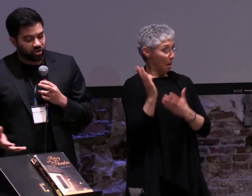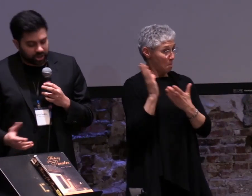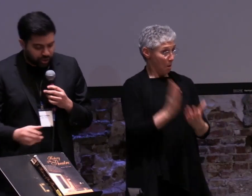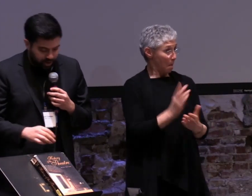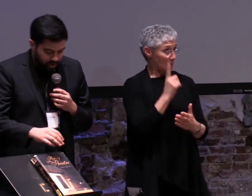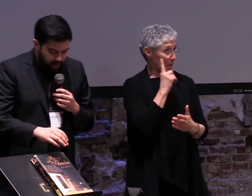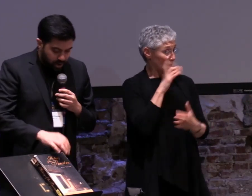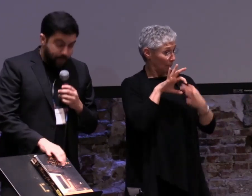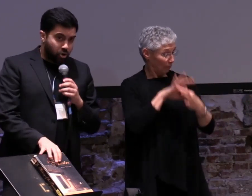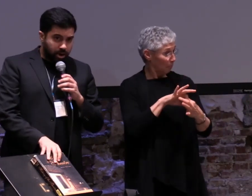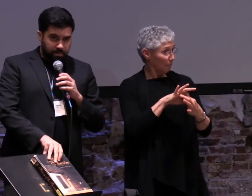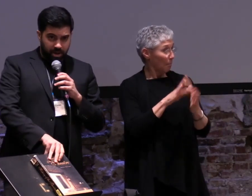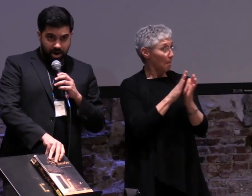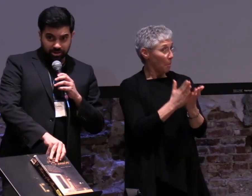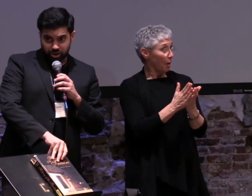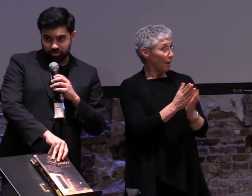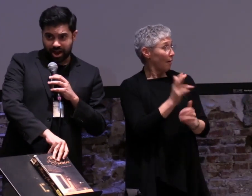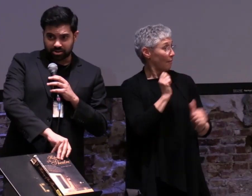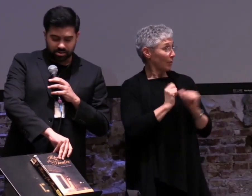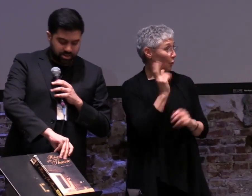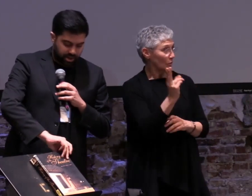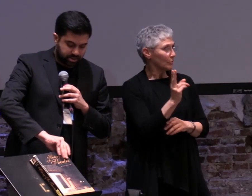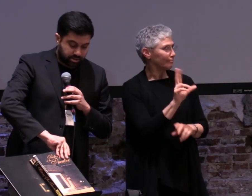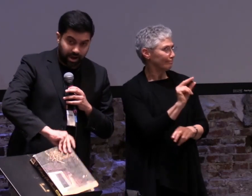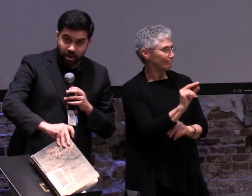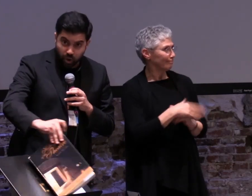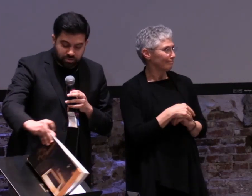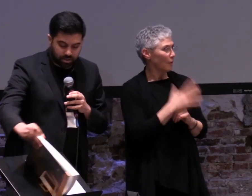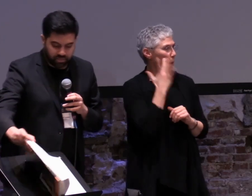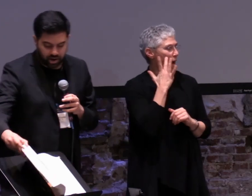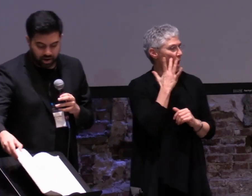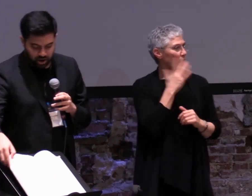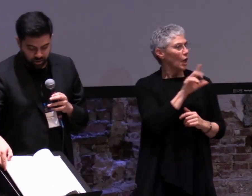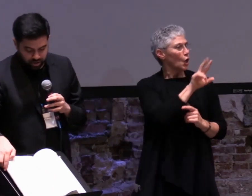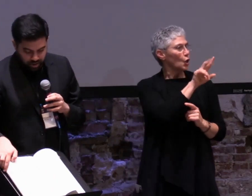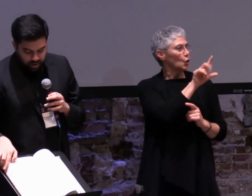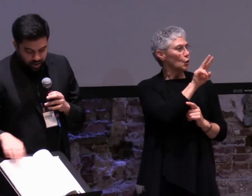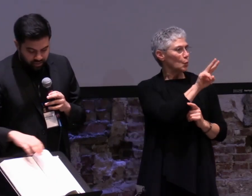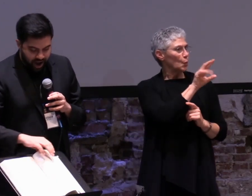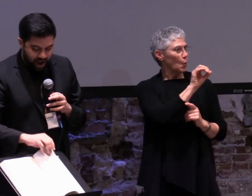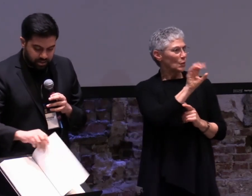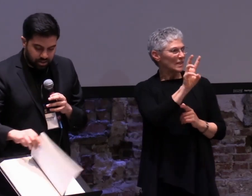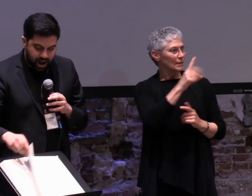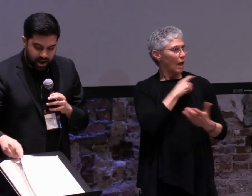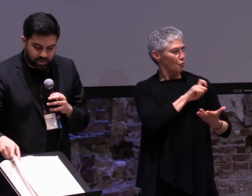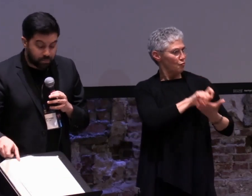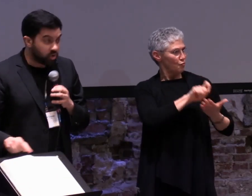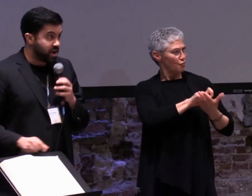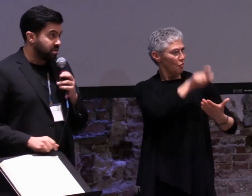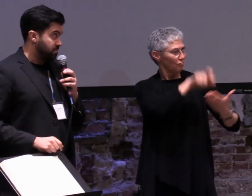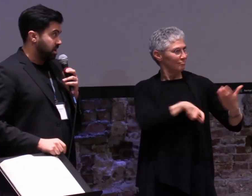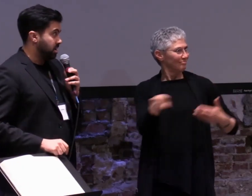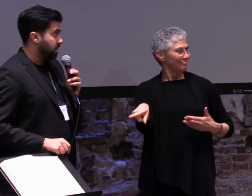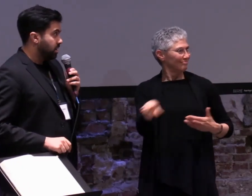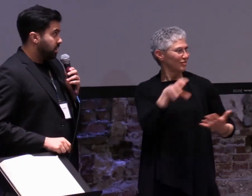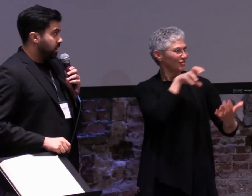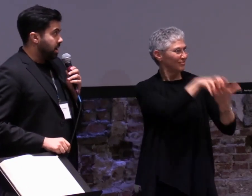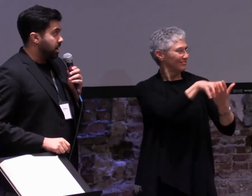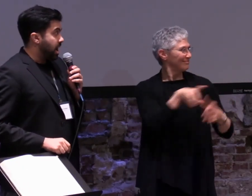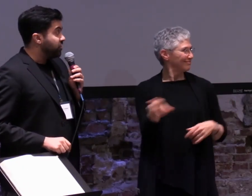history. I brought it because in 2006, I wrote something in here that has motivated me in everything